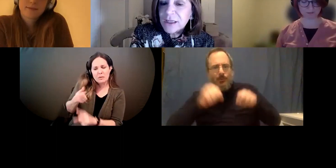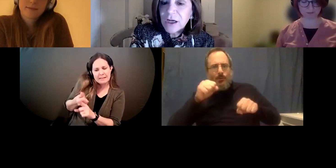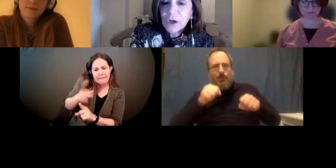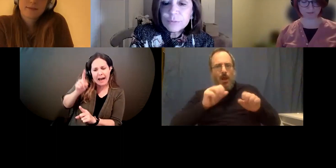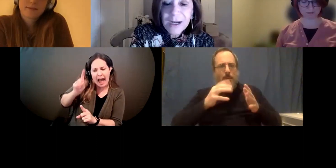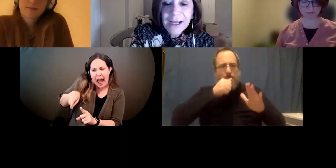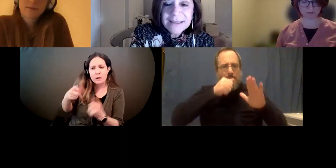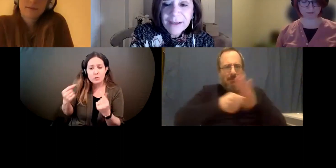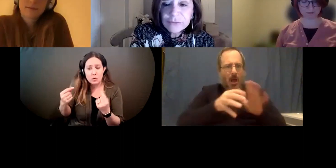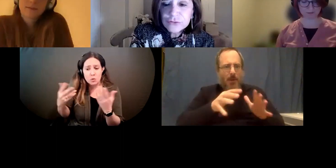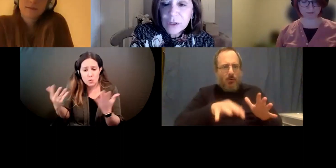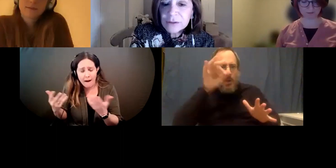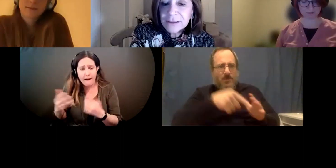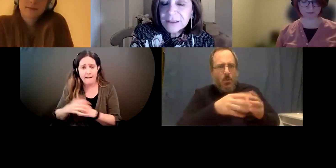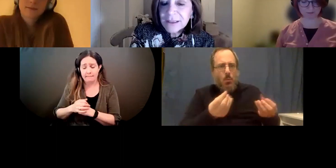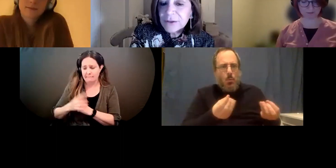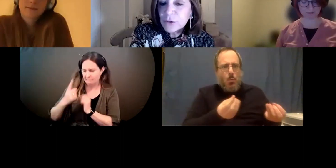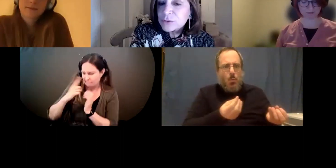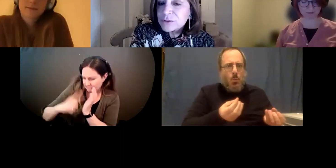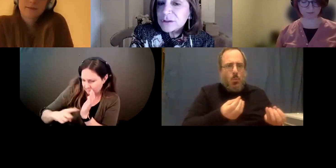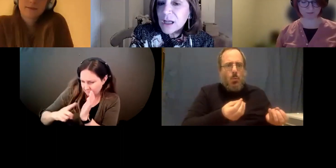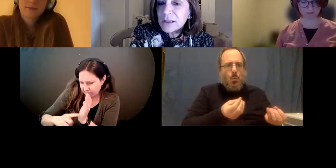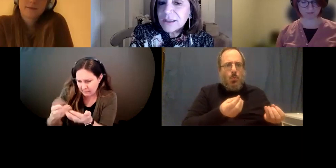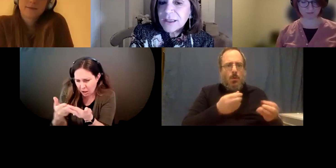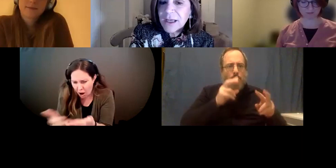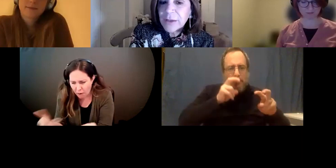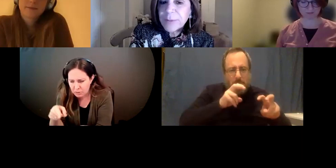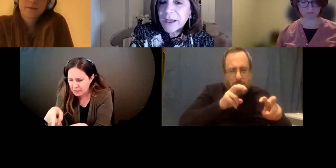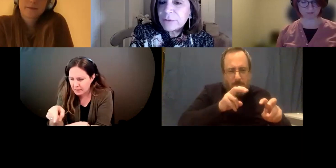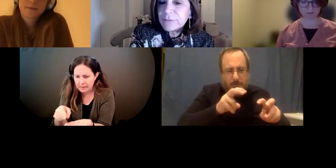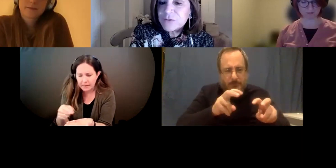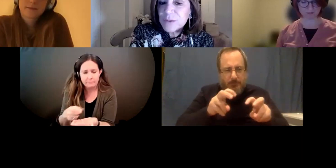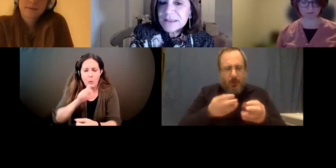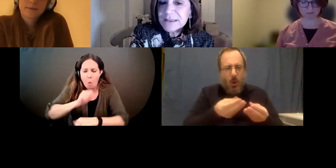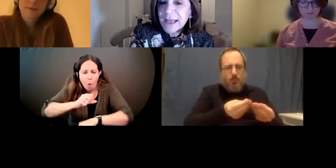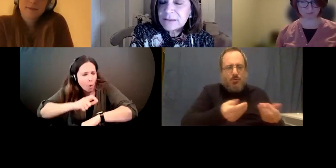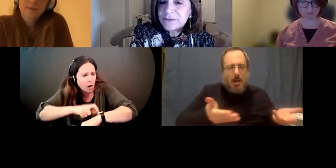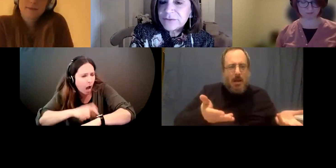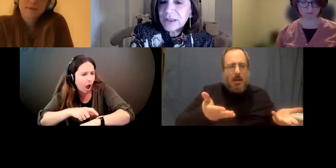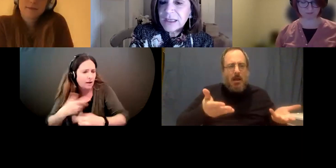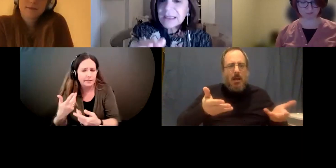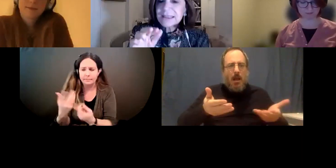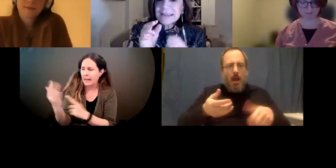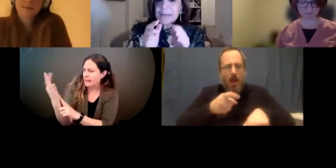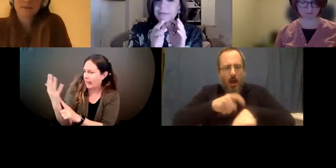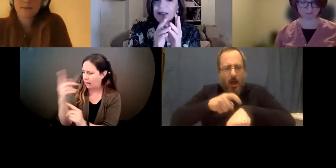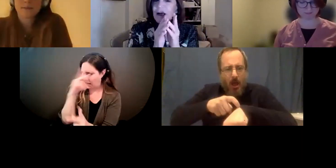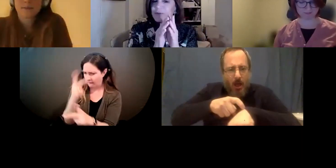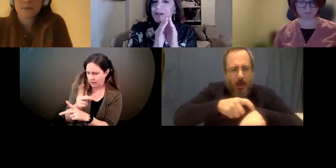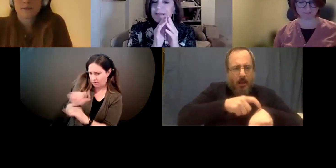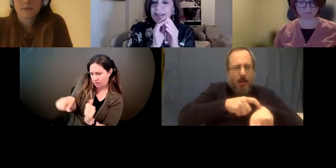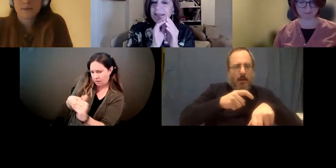object, a brass-bound trunk, an old clock, a pair of twisted candles. Some